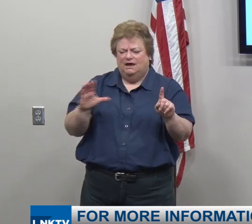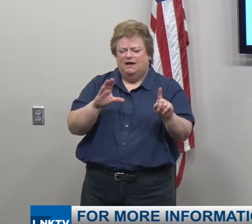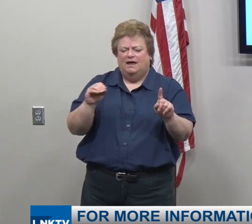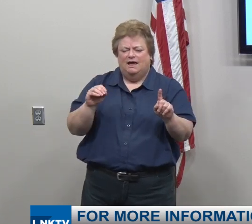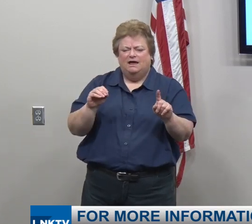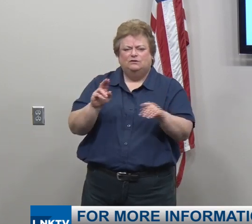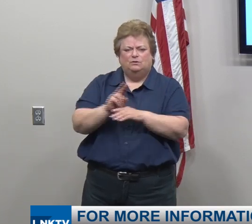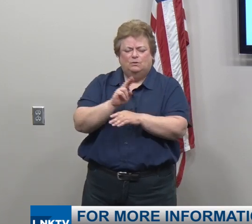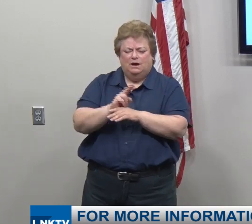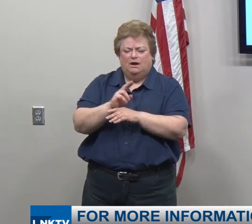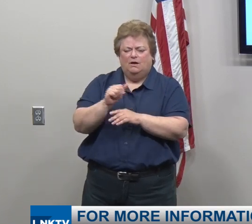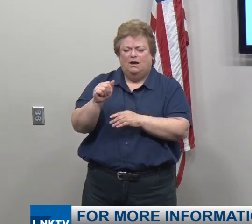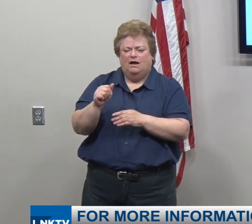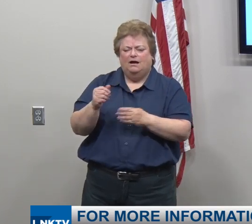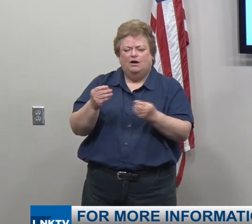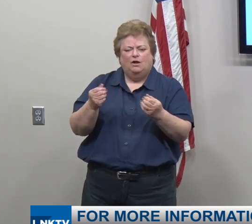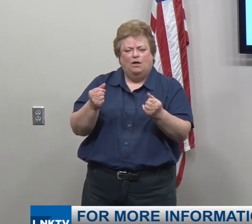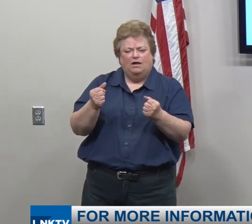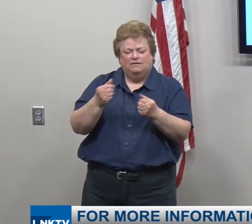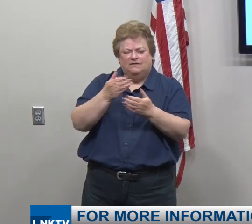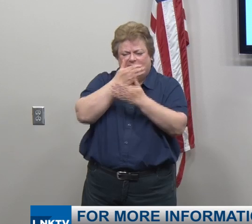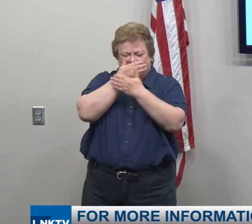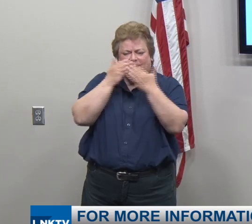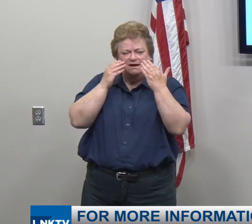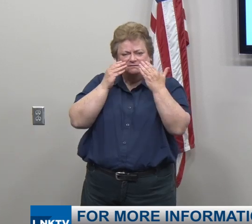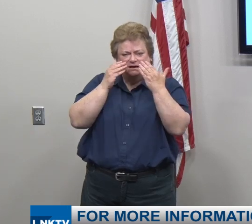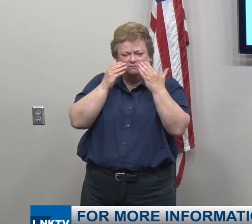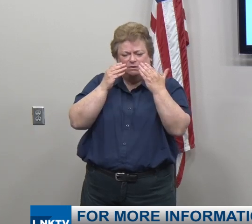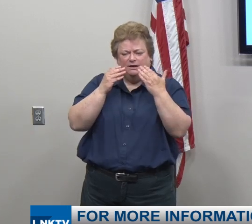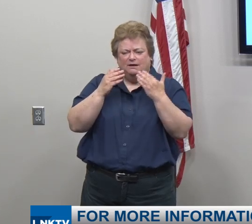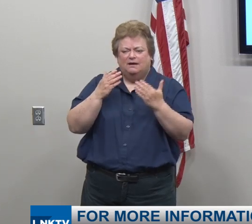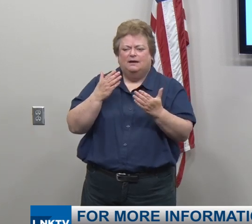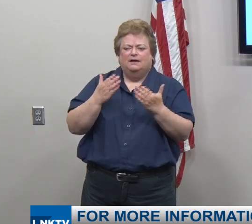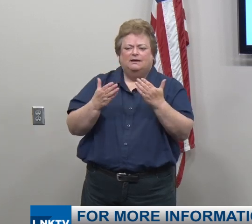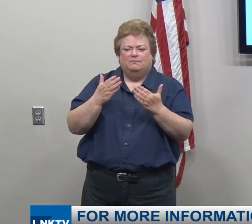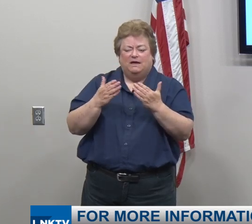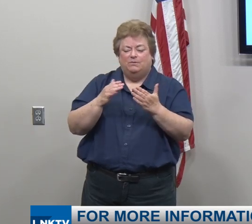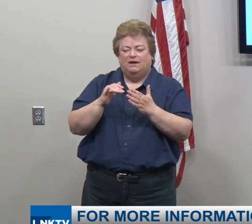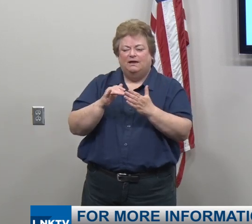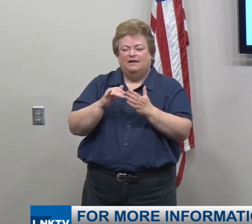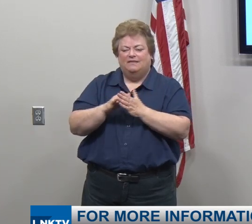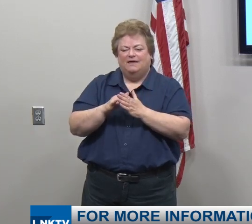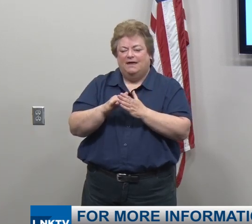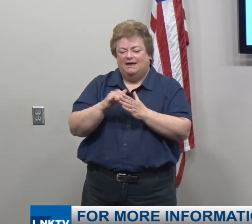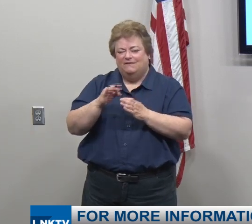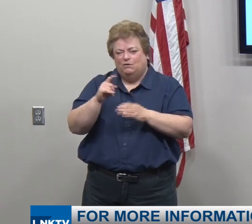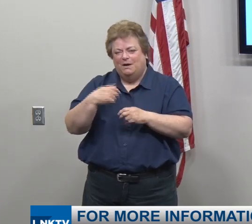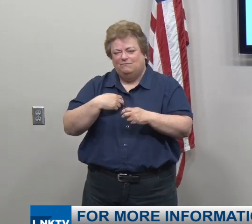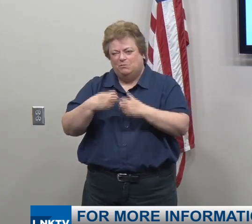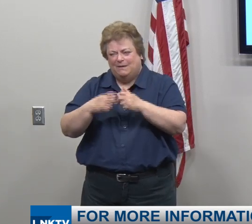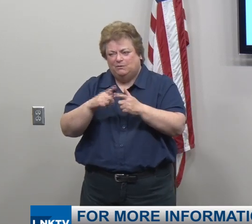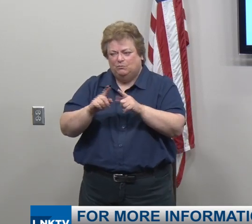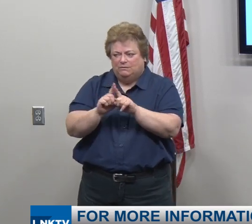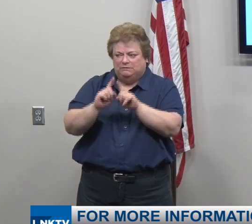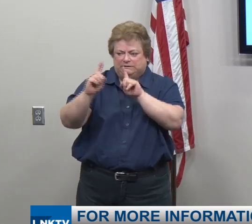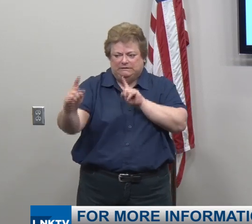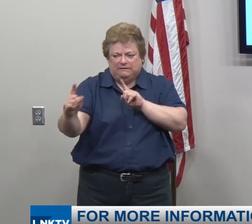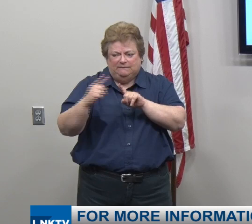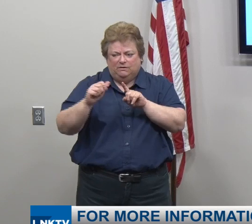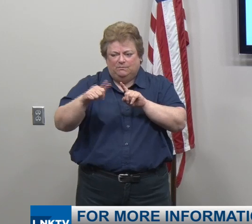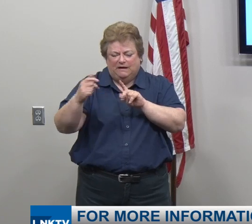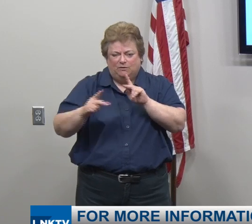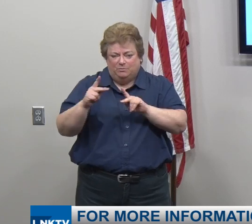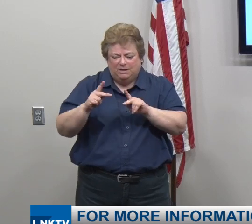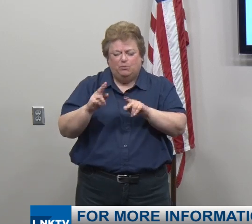a cloth face covering when you are out in public and may have difficulty maintaining a 6-foot separation from other people. Until we